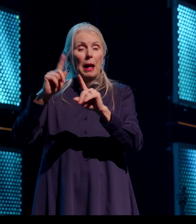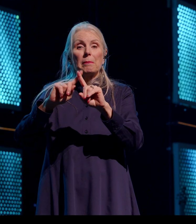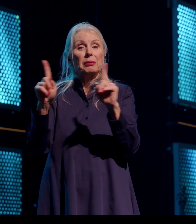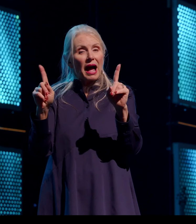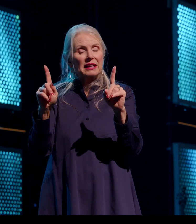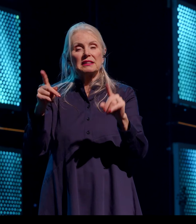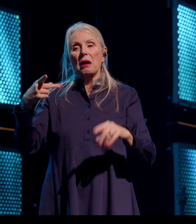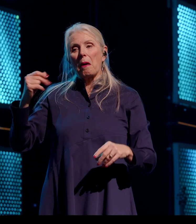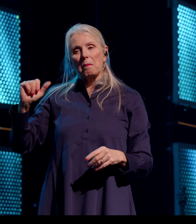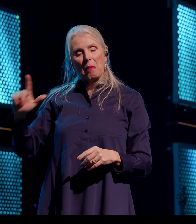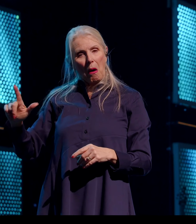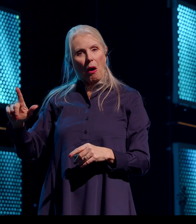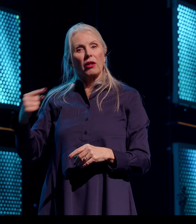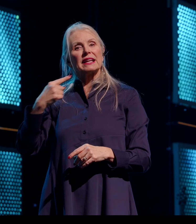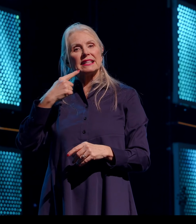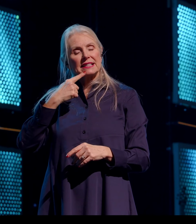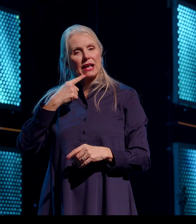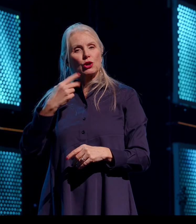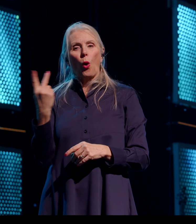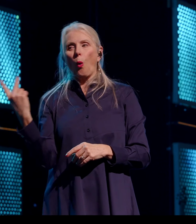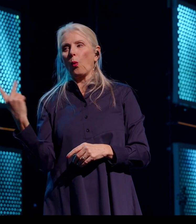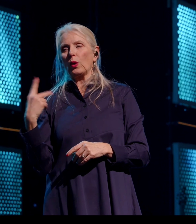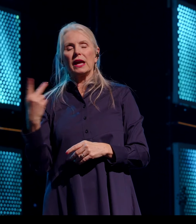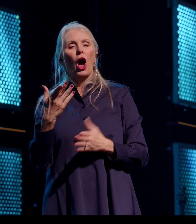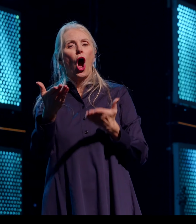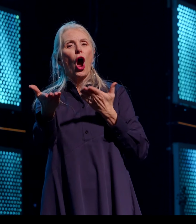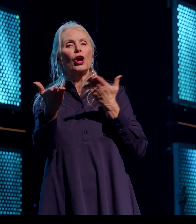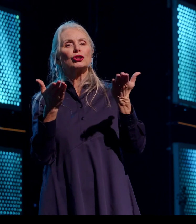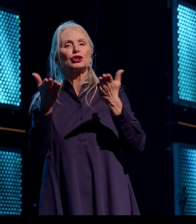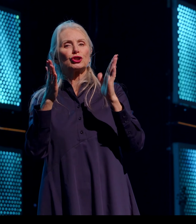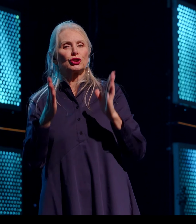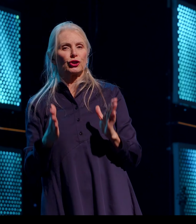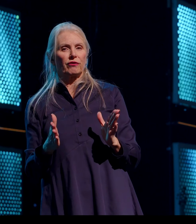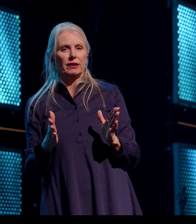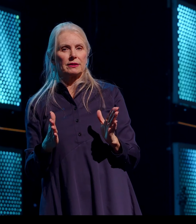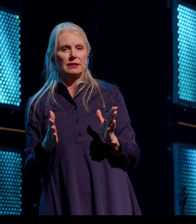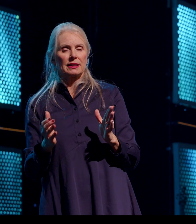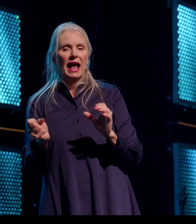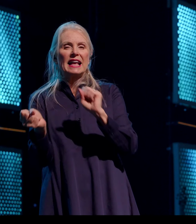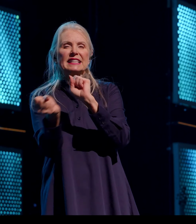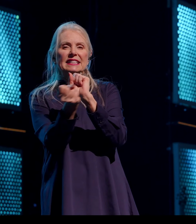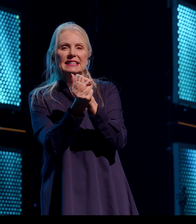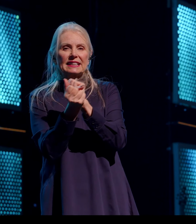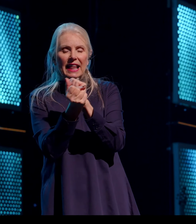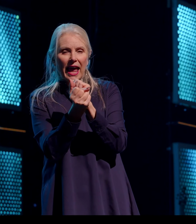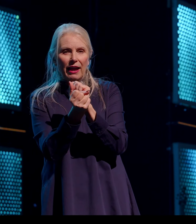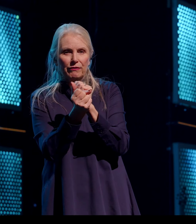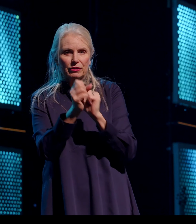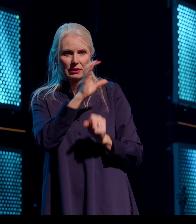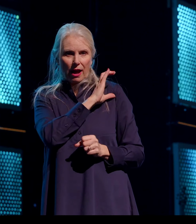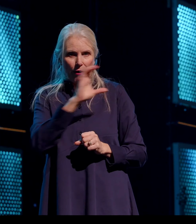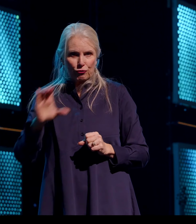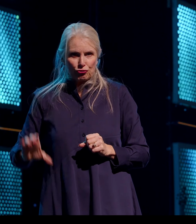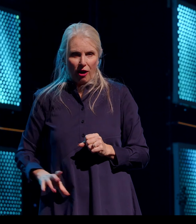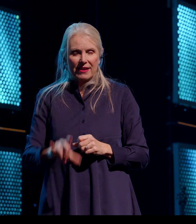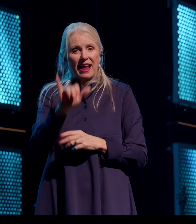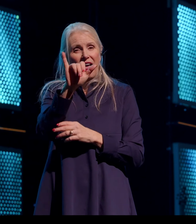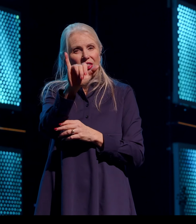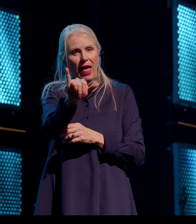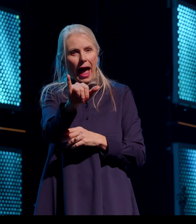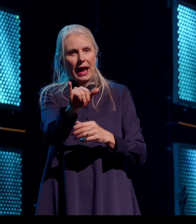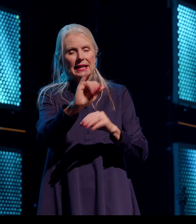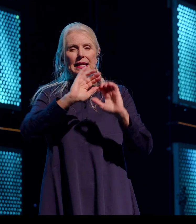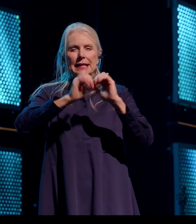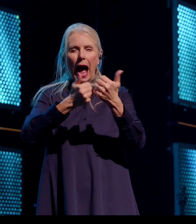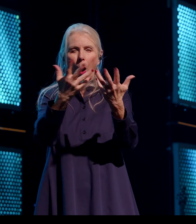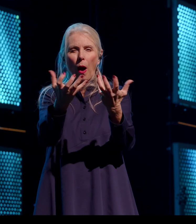and Timothy, servants of Christ, slaves of Christ. That's the view I want